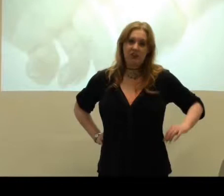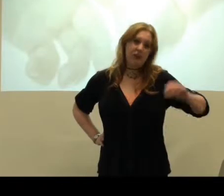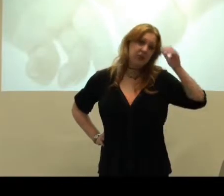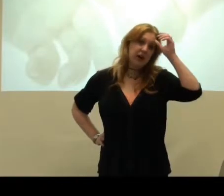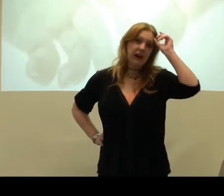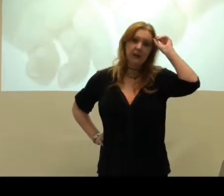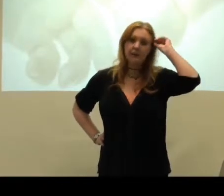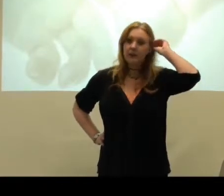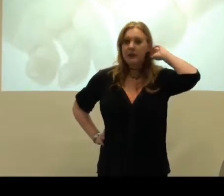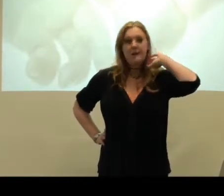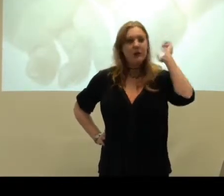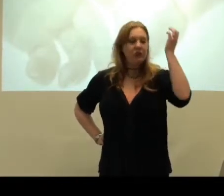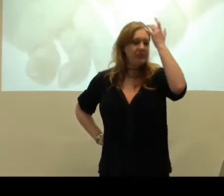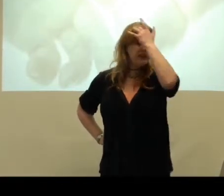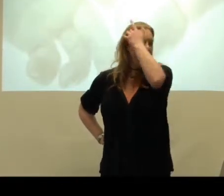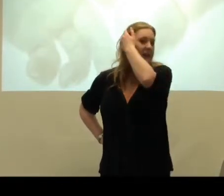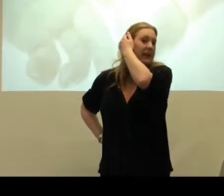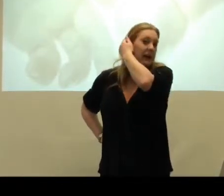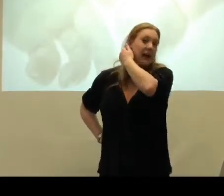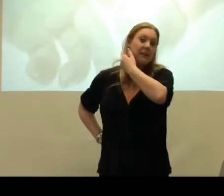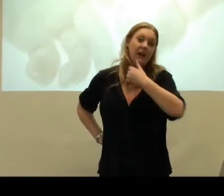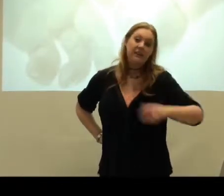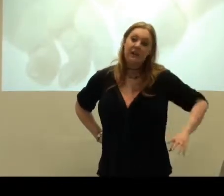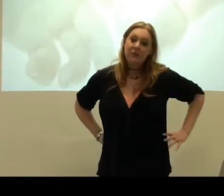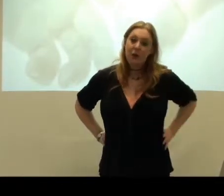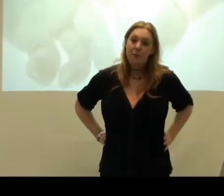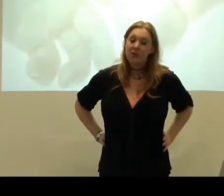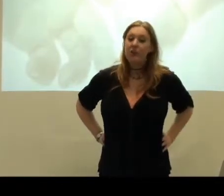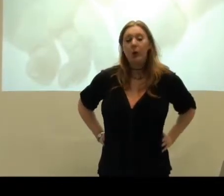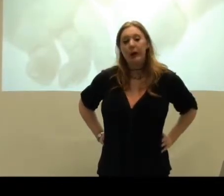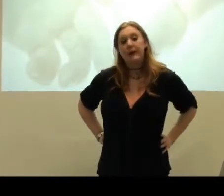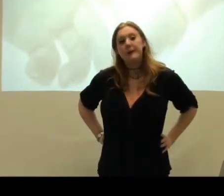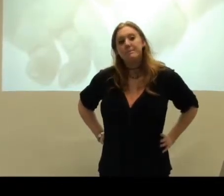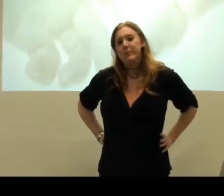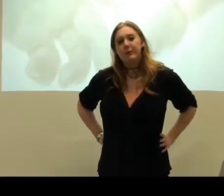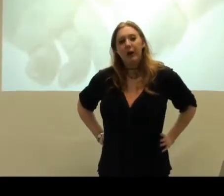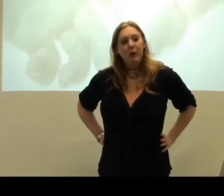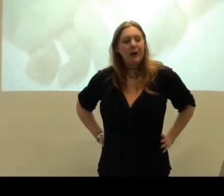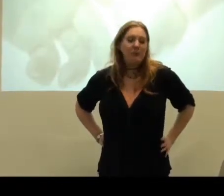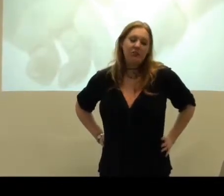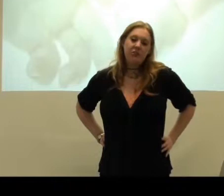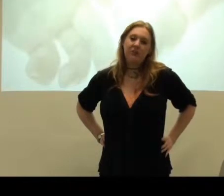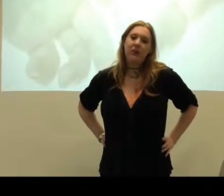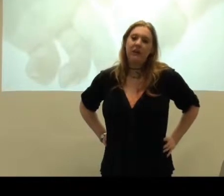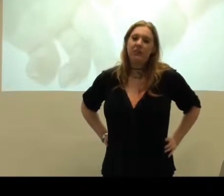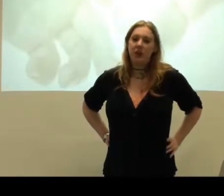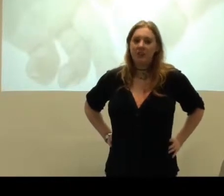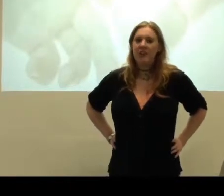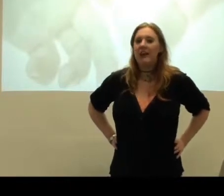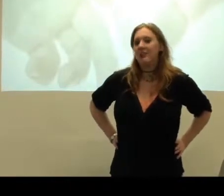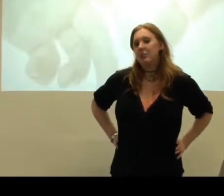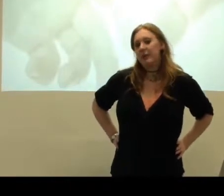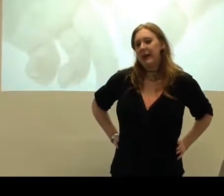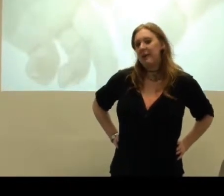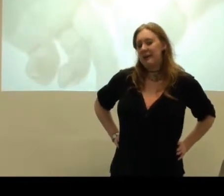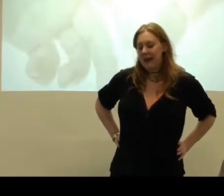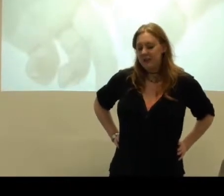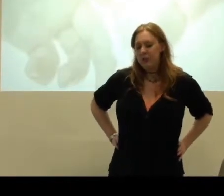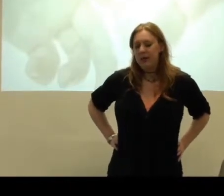their child? There's definitely guidelines, and that's what I'll be showing. But all babies are different, and so you have to take that into